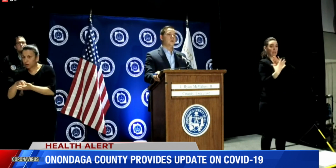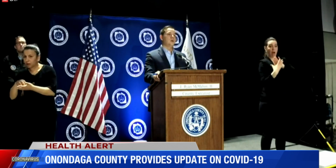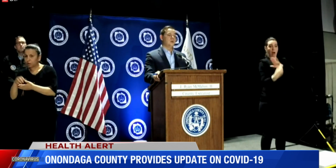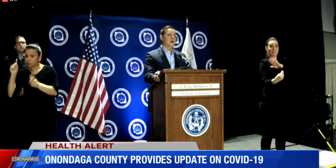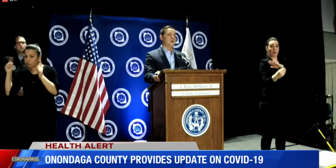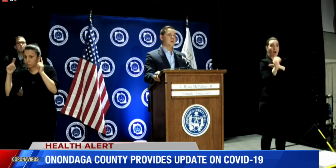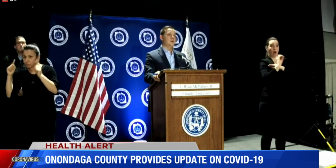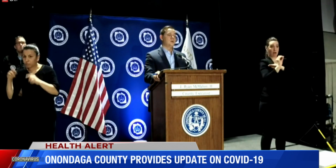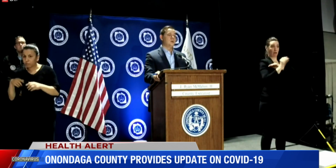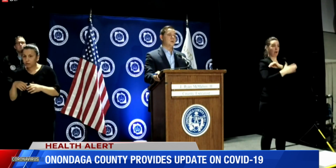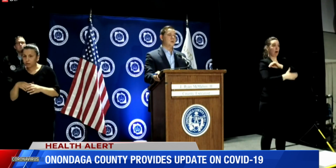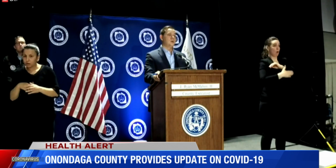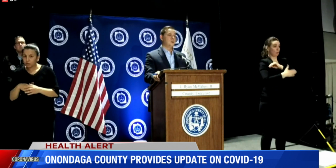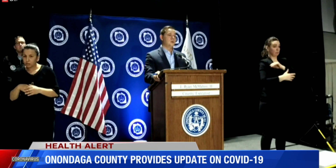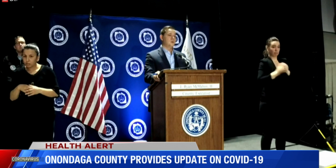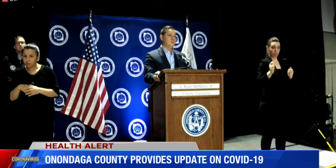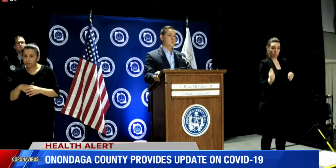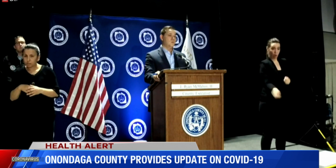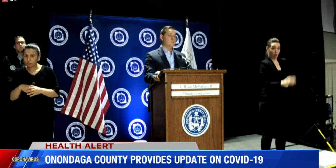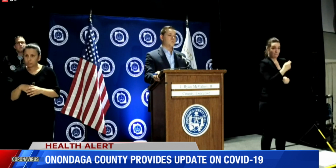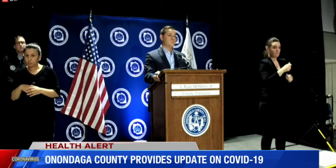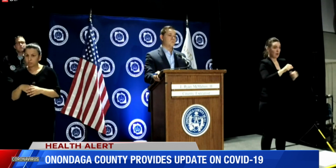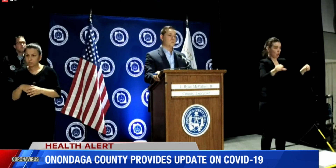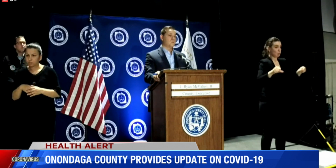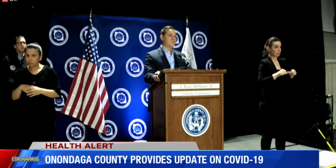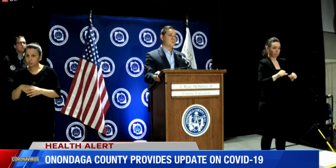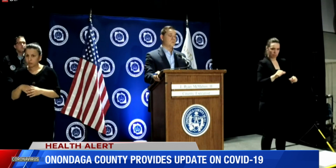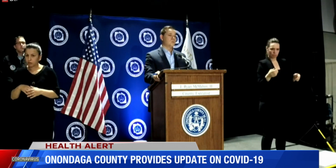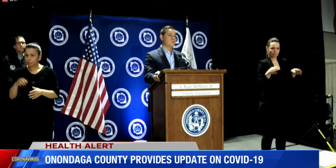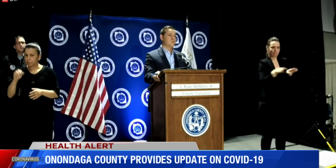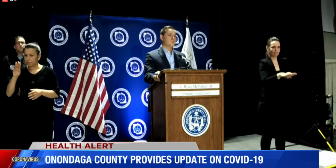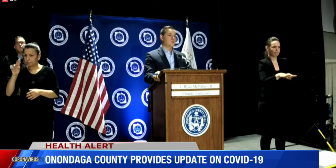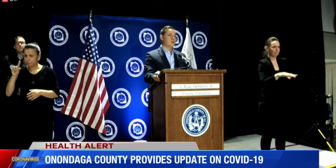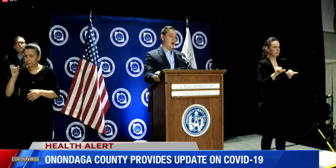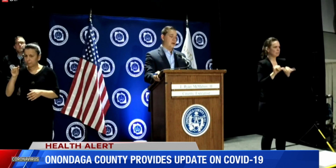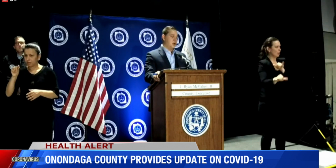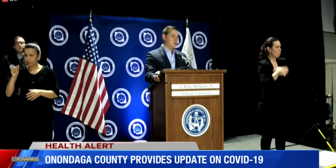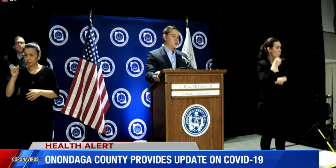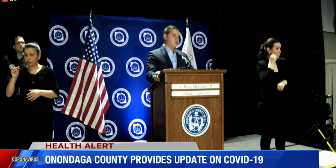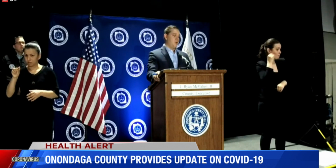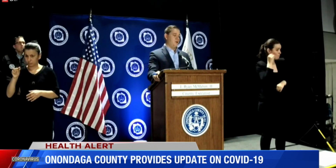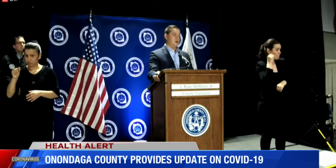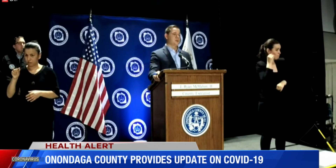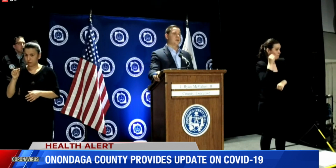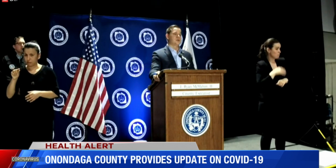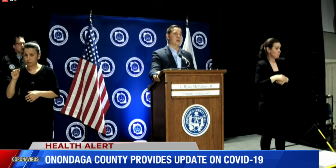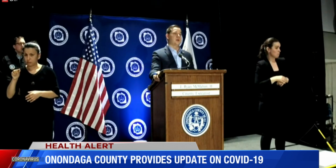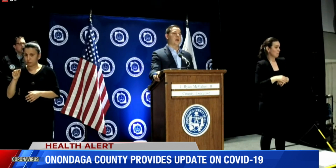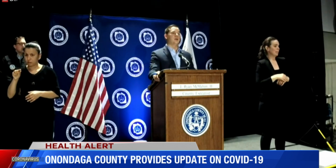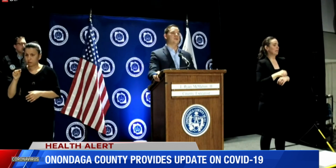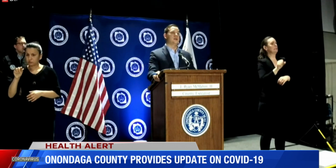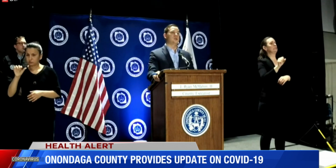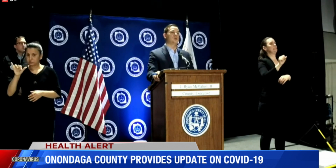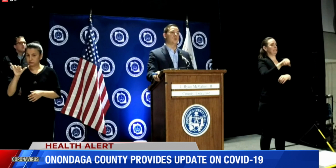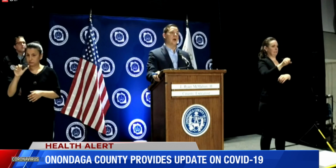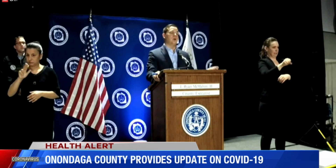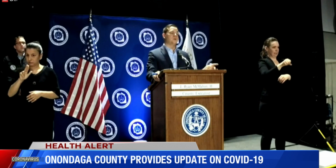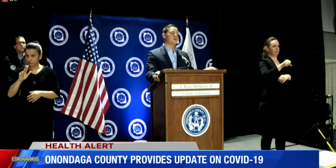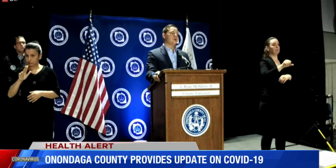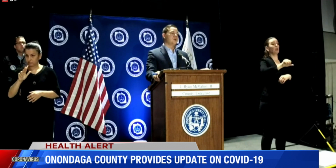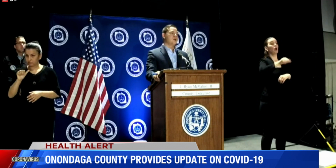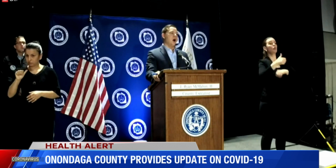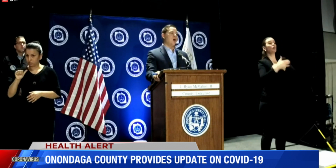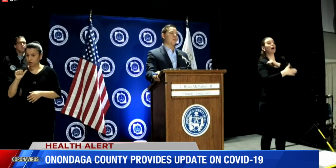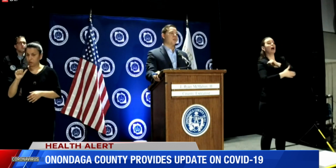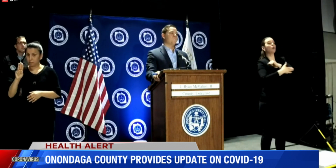Have you been in contact with any of them, and any of them seem interested in joining on? Yeah, I talked to various leaders in other counties today too around